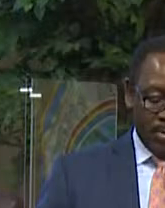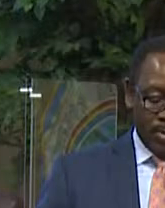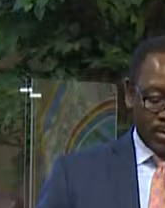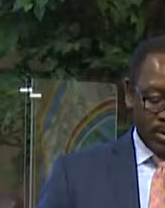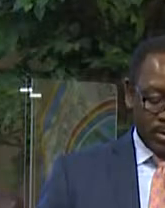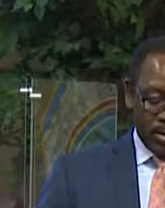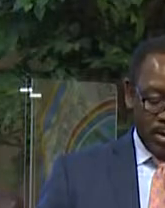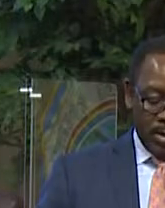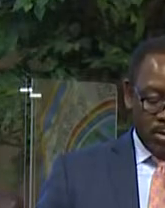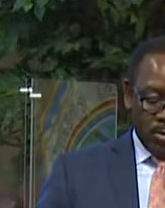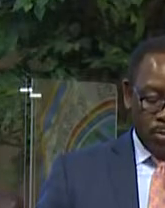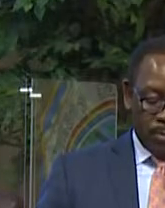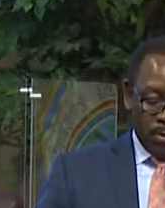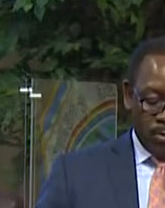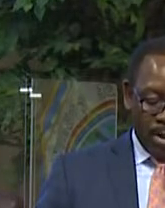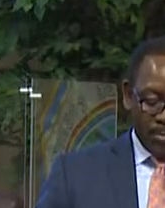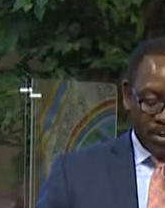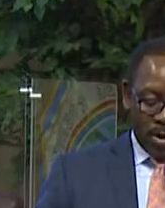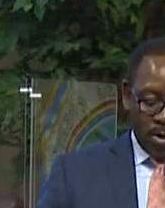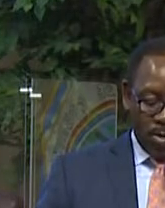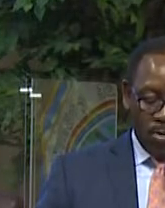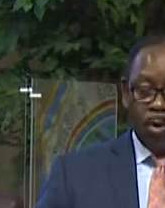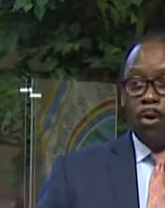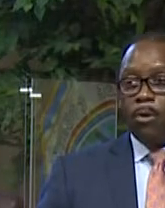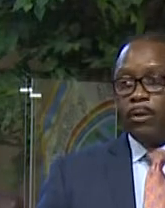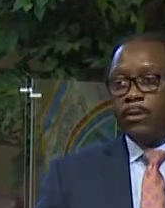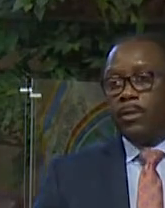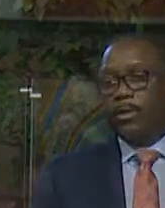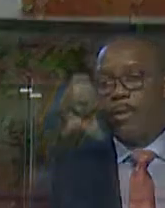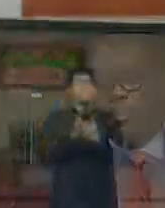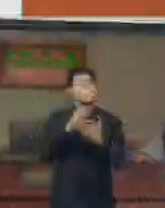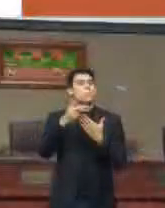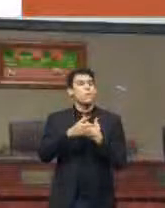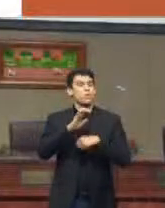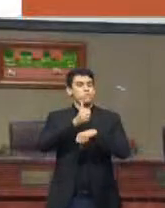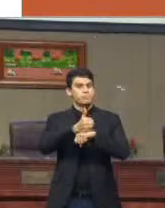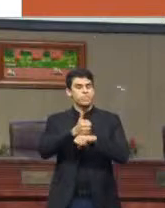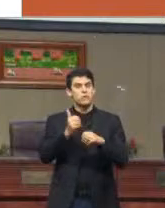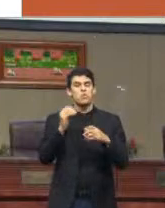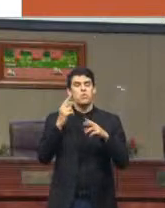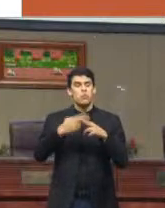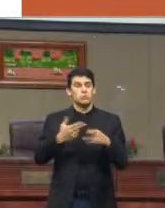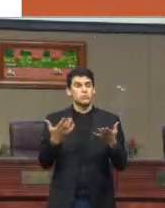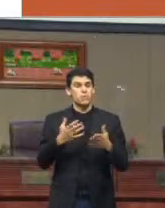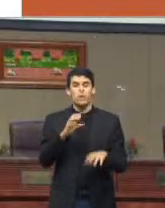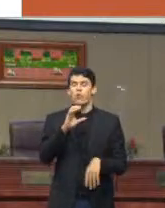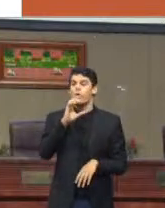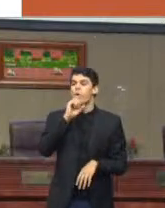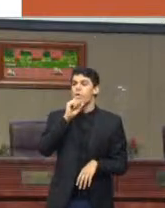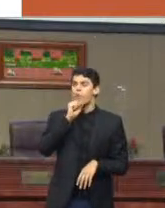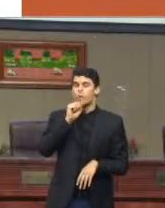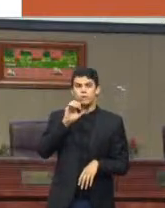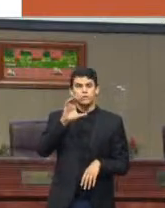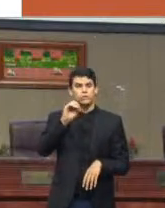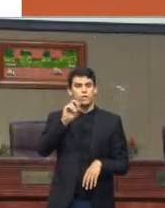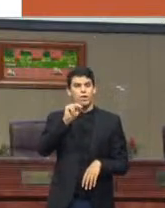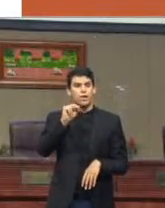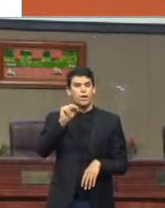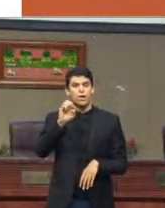for our residents. The new program is called Orange Connects, and it is